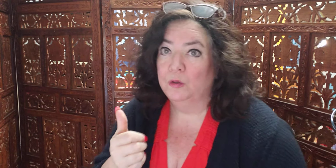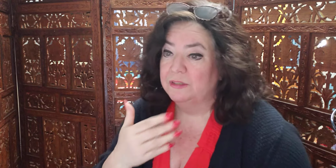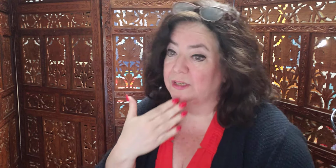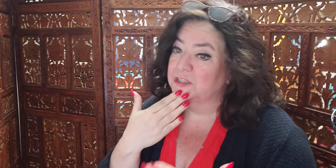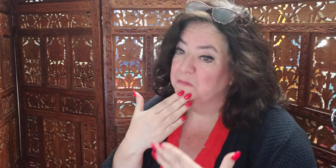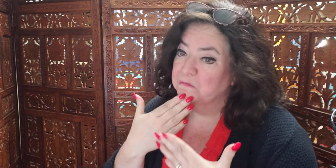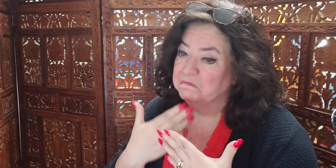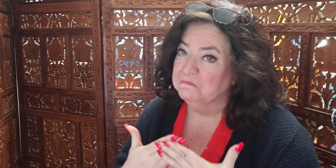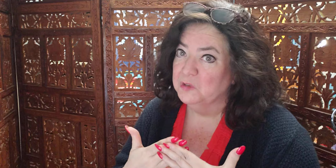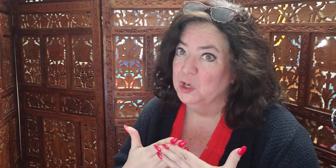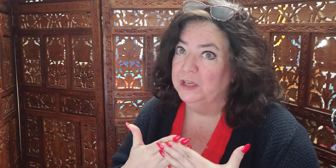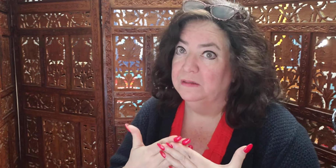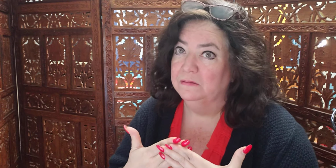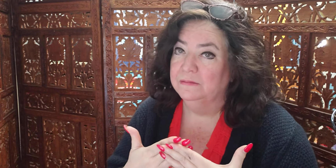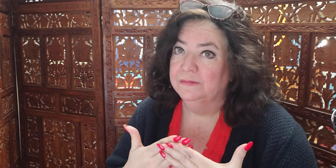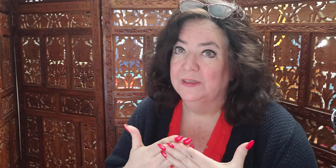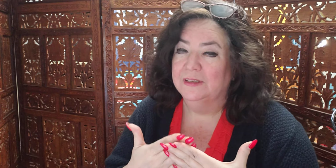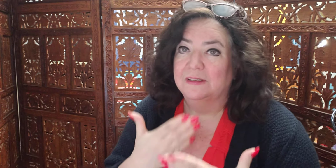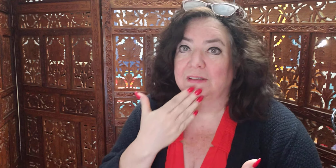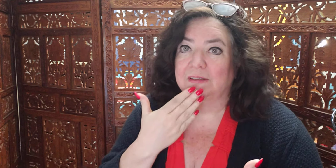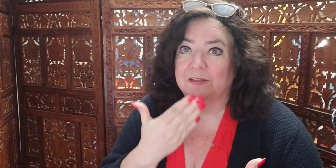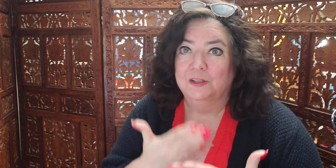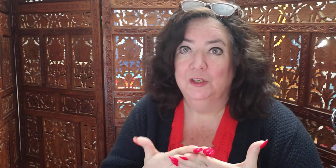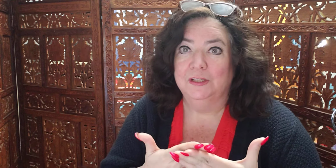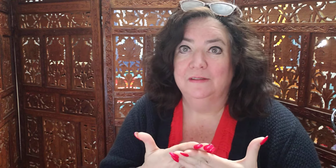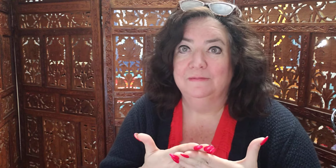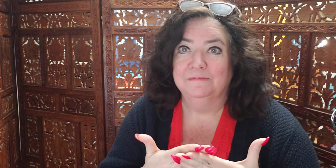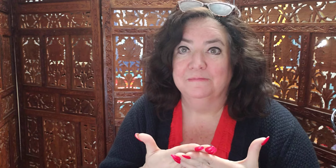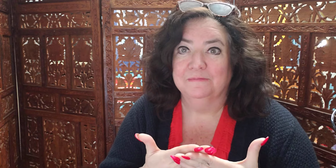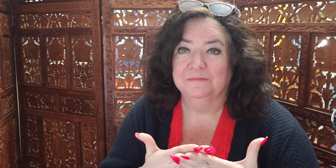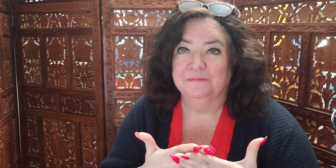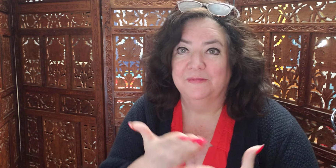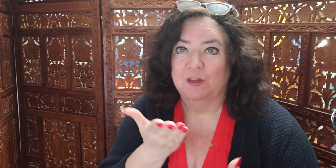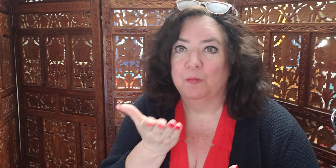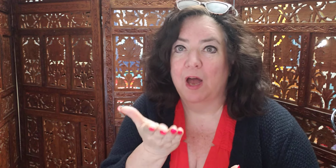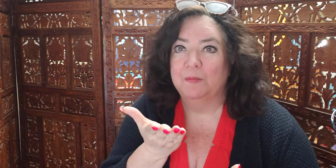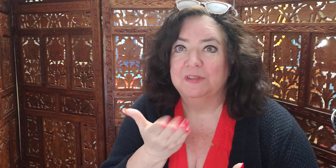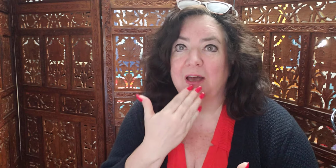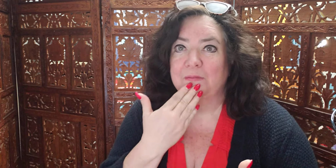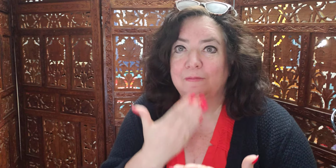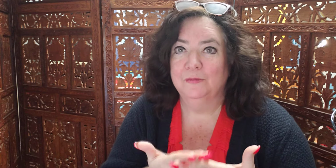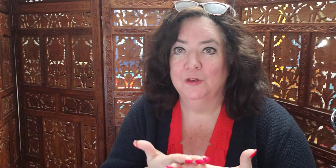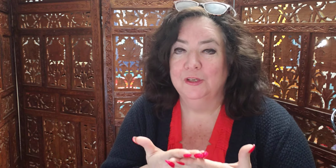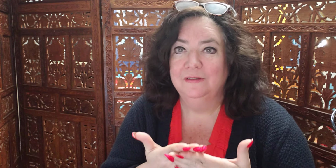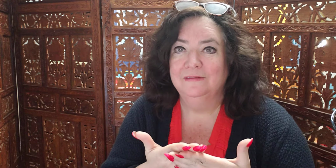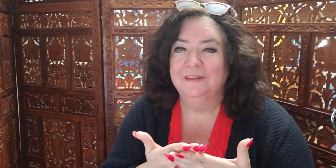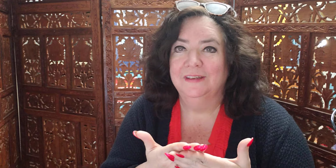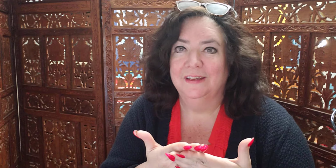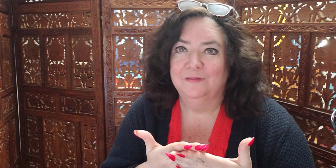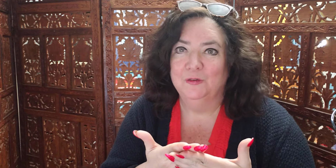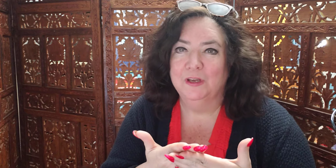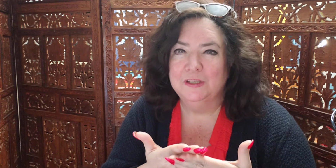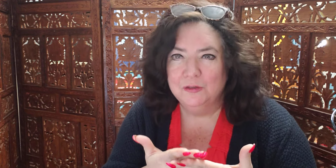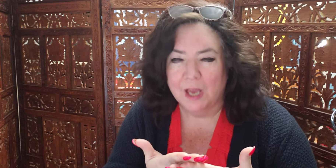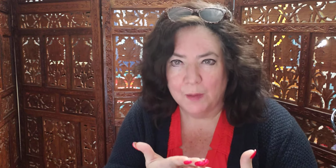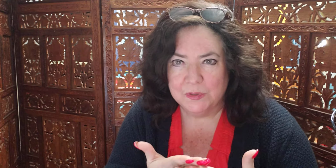Roland says, good, good. Your palm is up, good. If you're going to do the